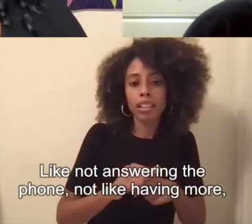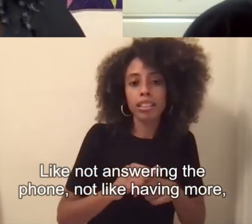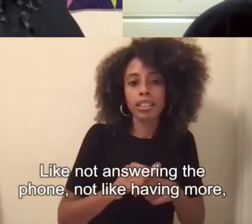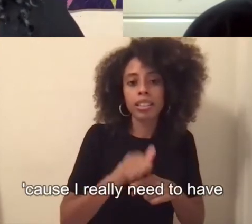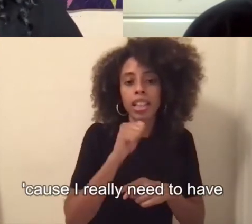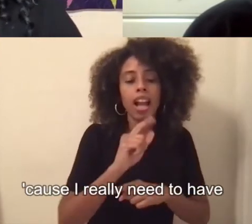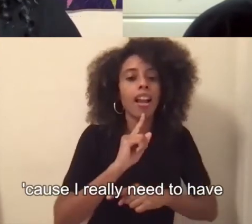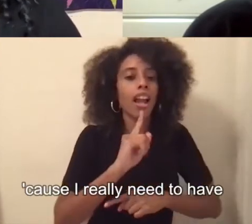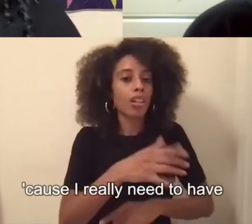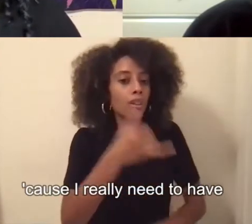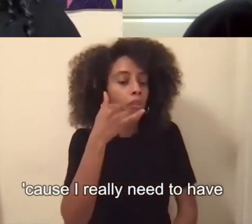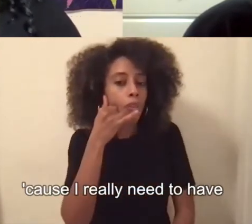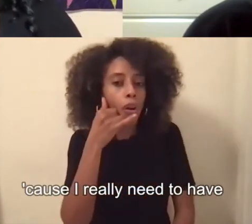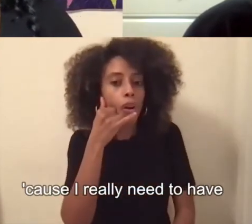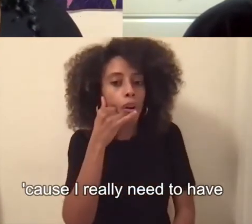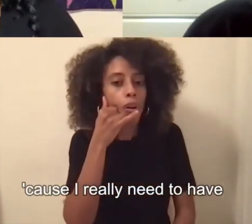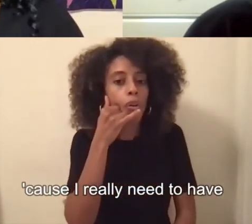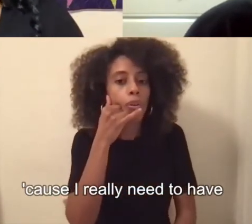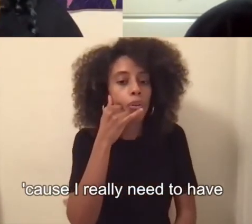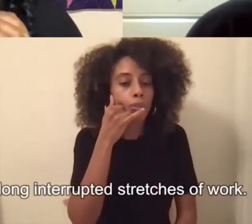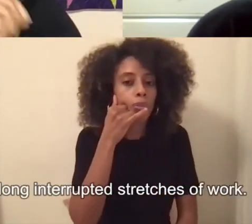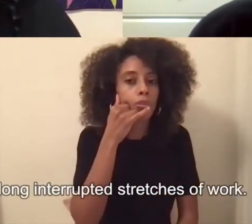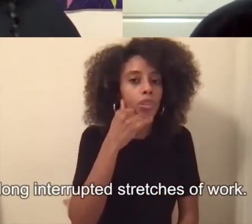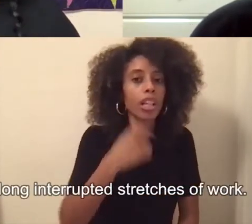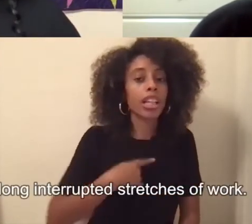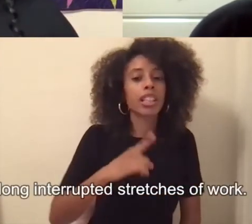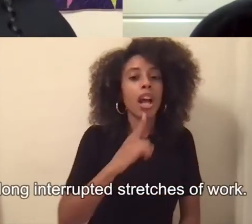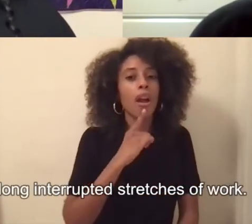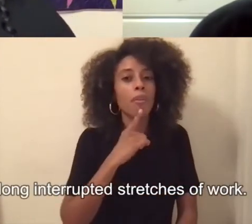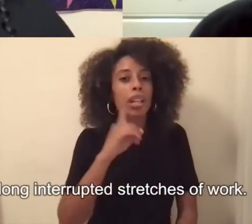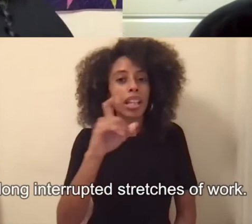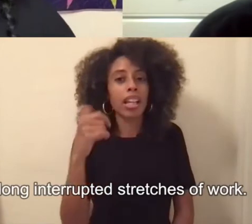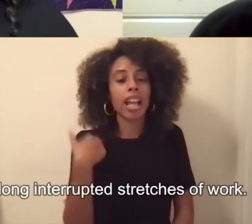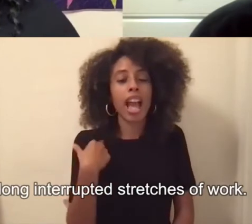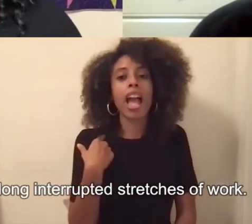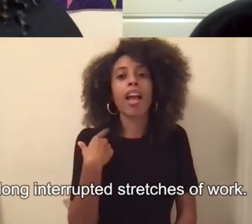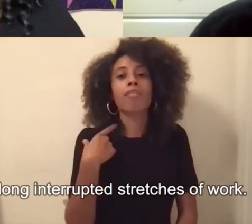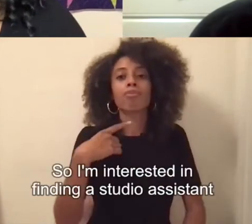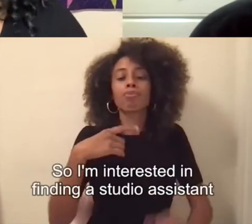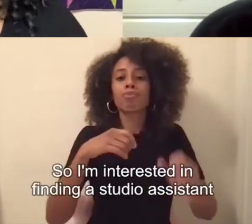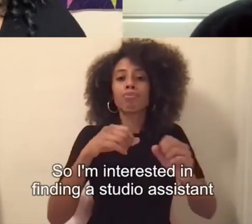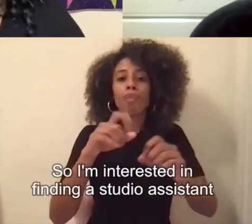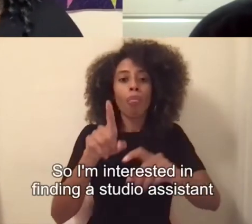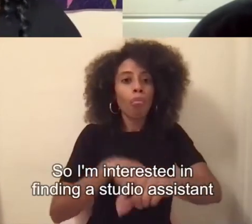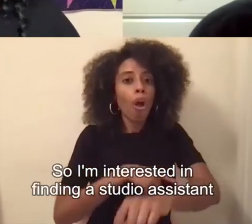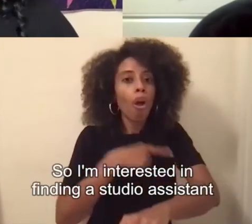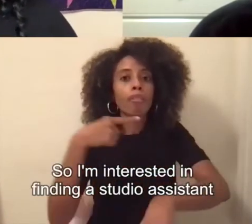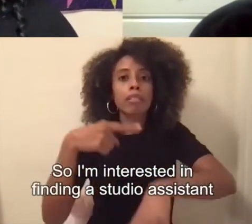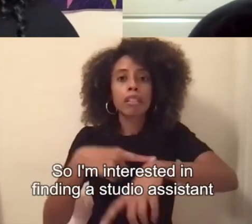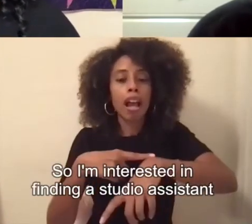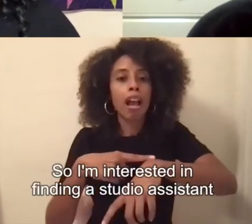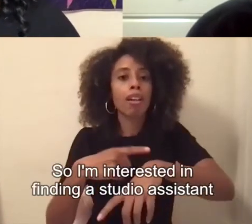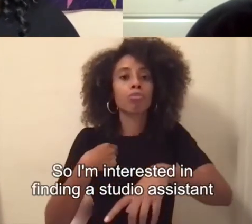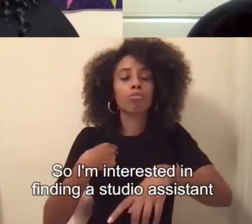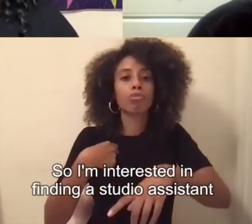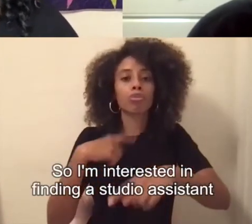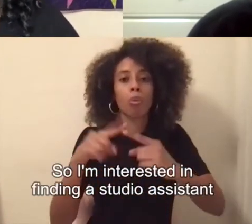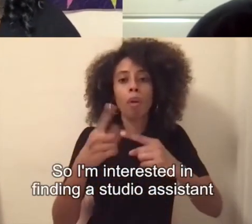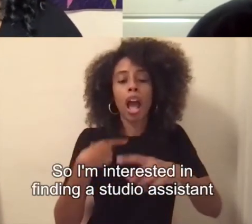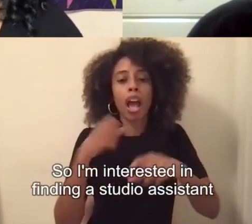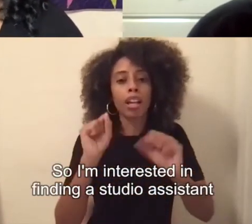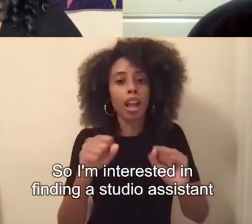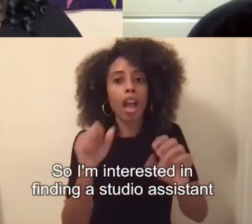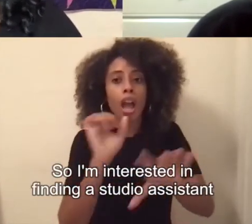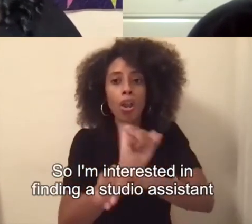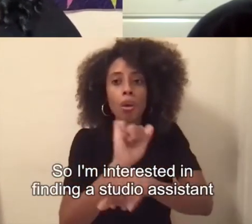more, because I really need to have long interrupted stretches of work. So I'm interested in